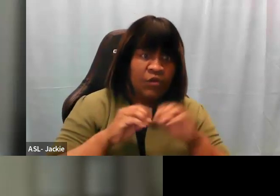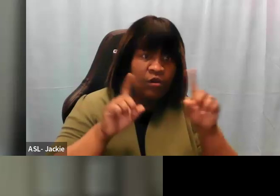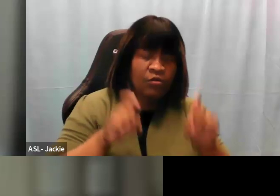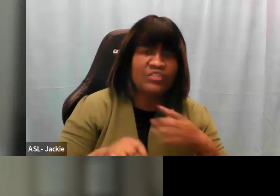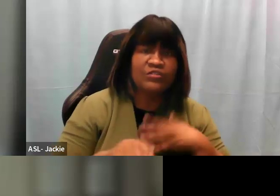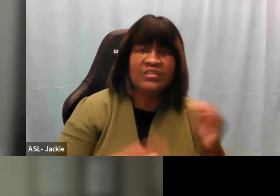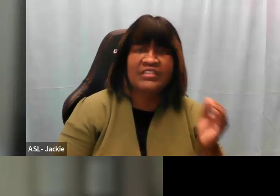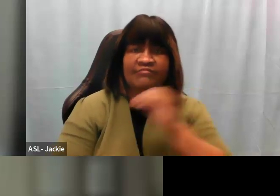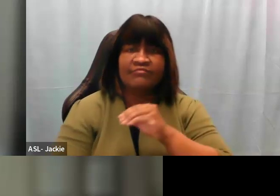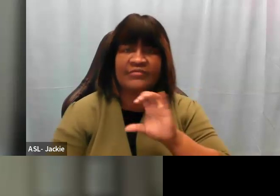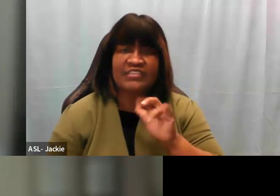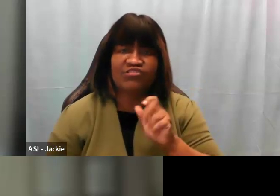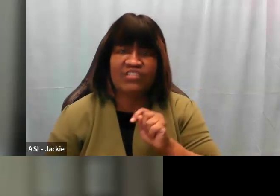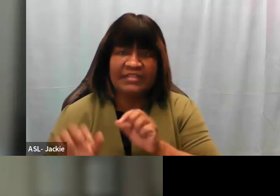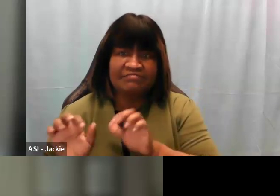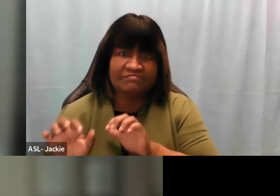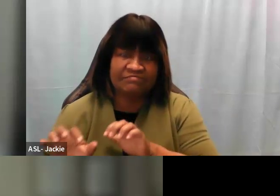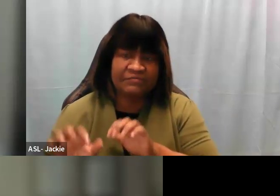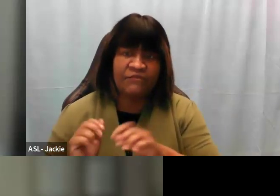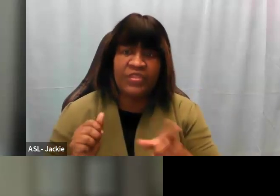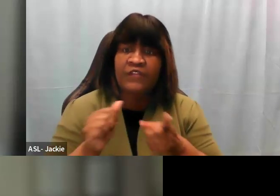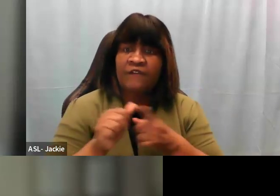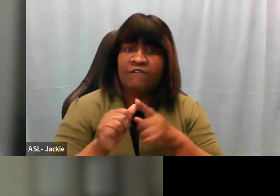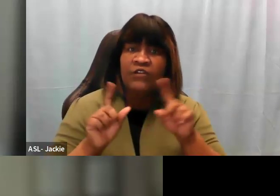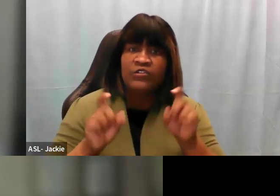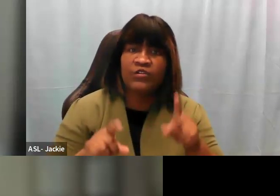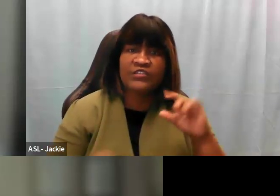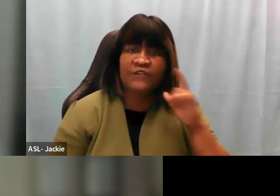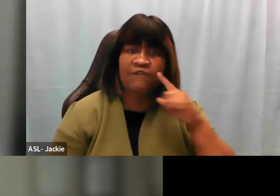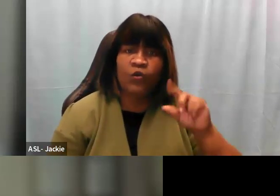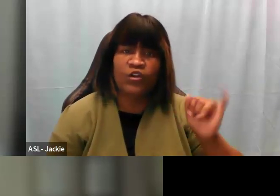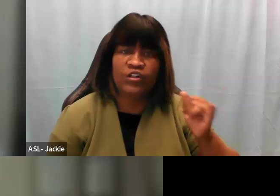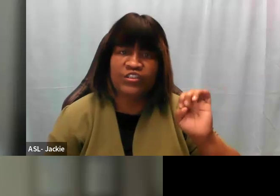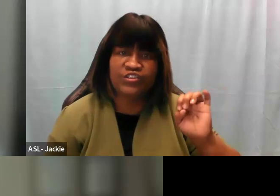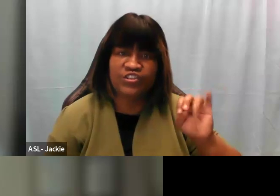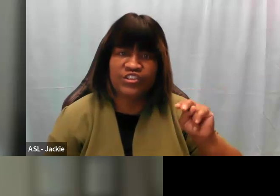in the chat. The first question is for you, Jennifer.